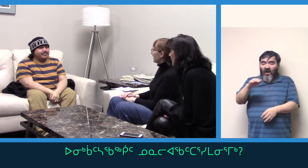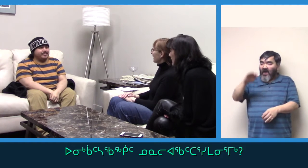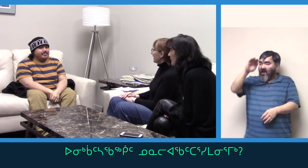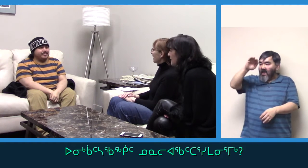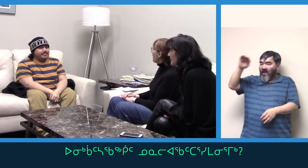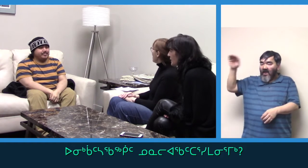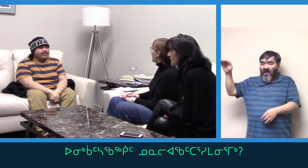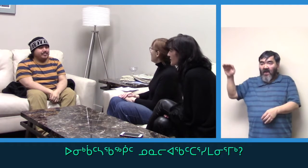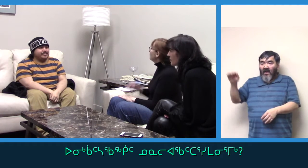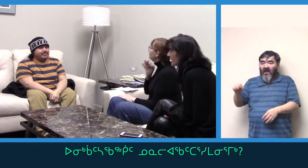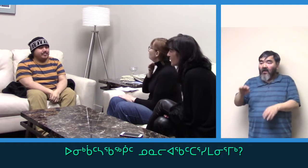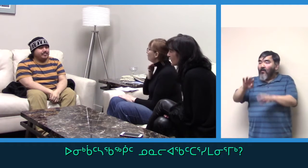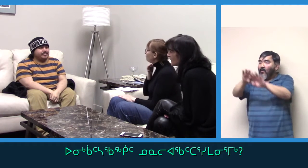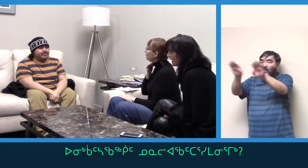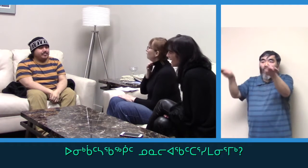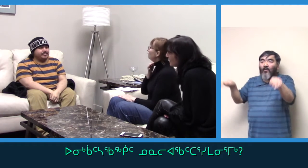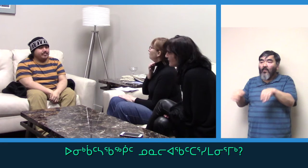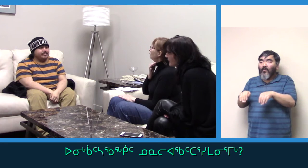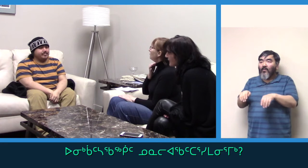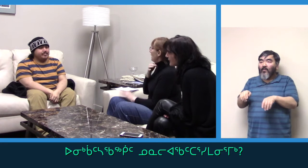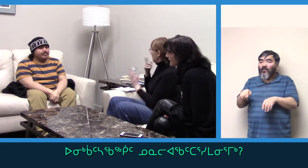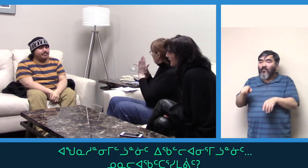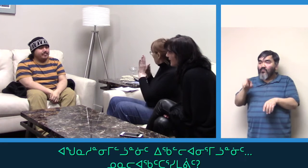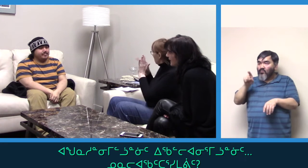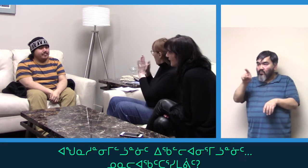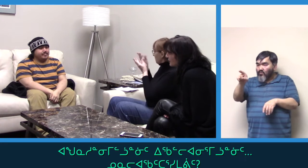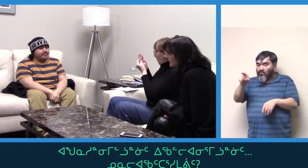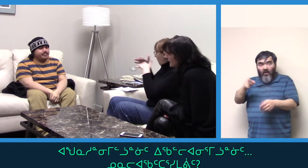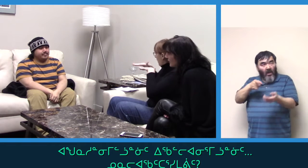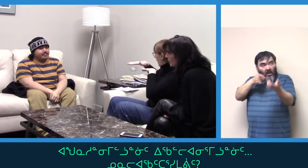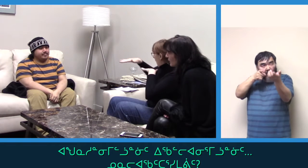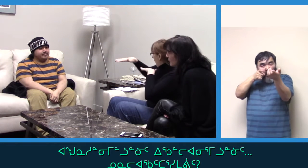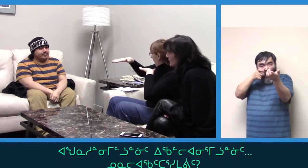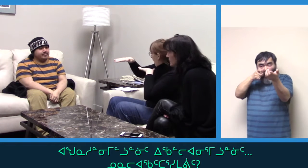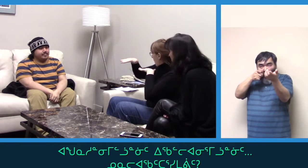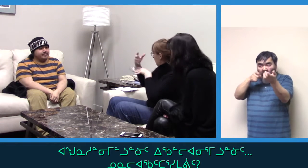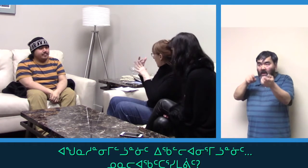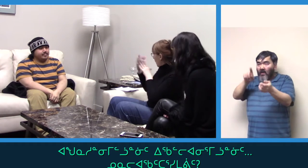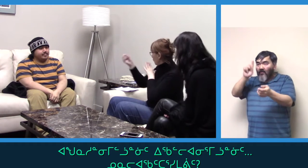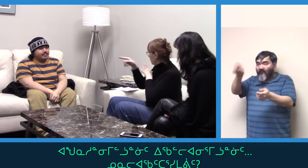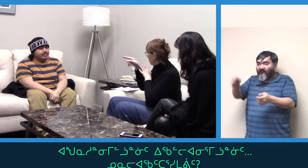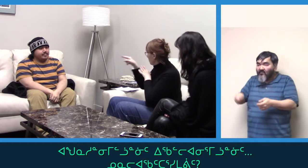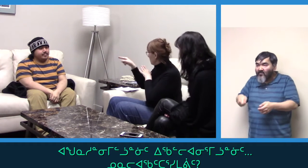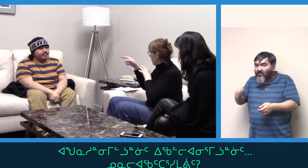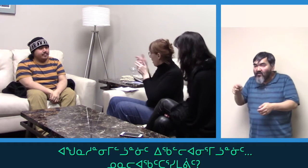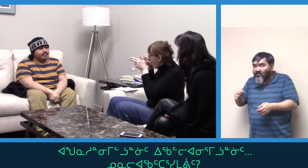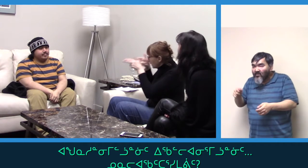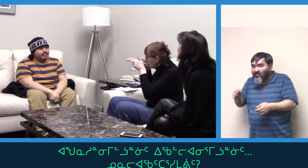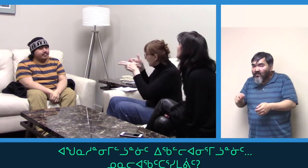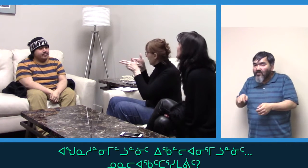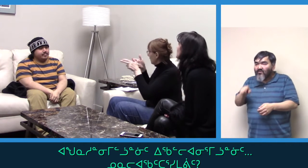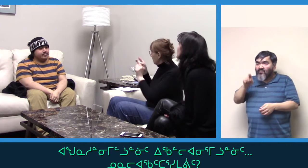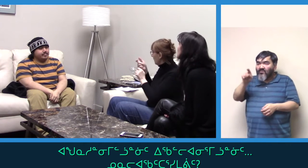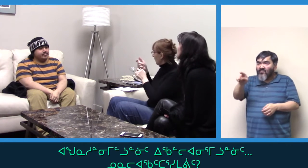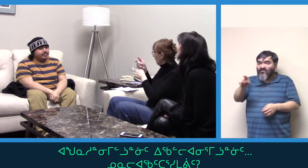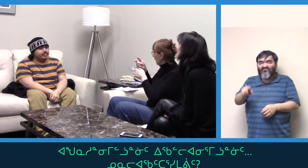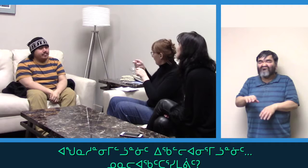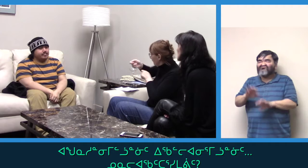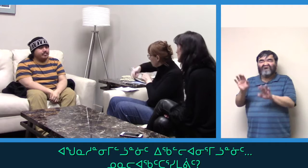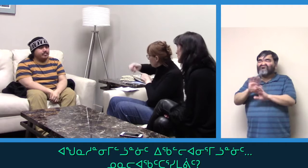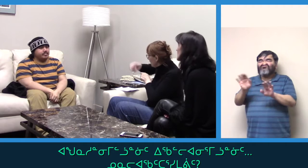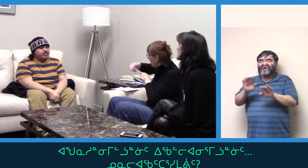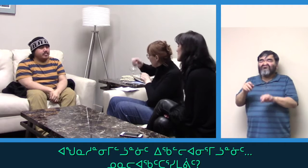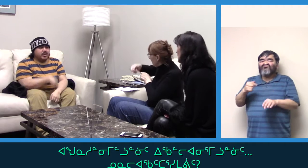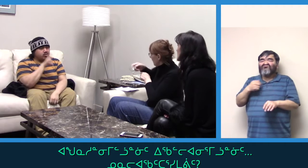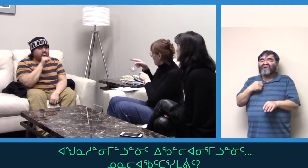Have you ever had any stories of going out on the land and hunting or fishing? Have you ever been out on the land?